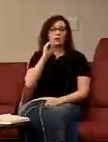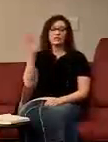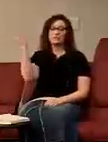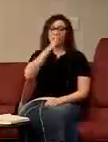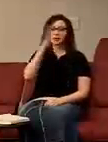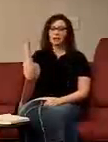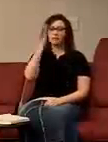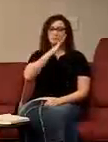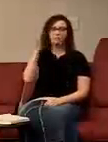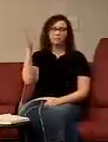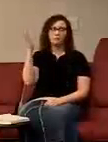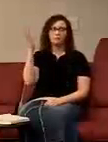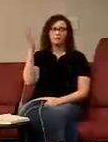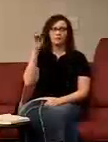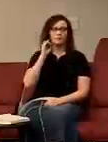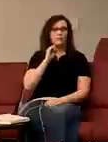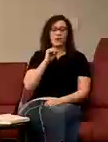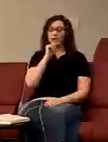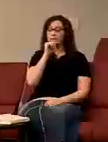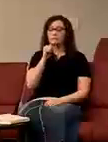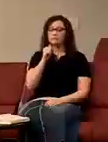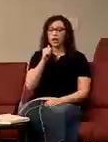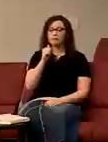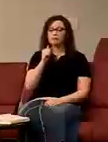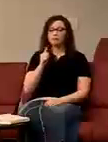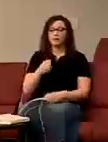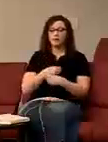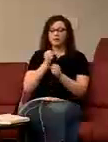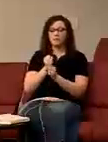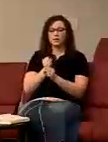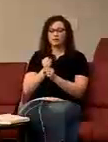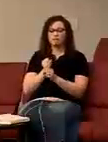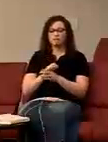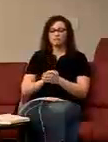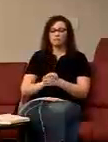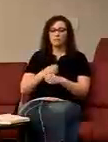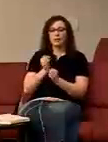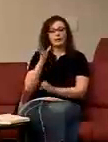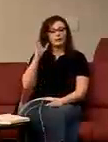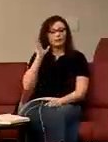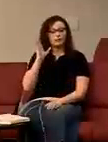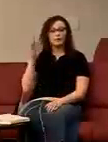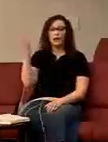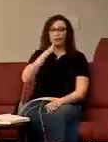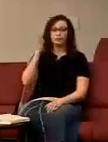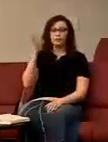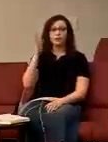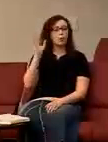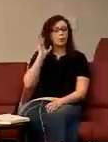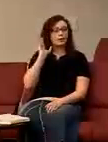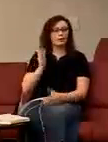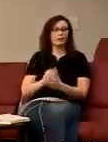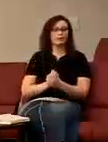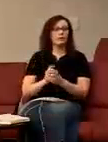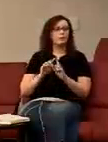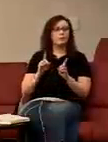It's not making a sound that we can hear, but it is making sound. It's making a wave in the air. We can't hear it until it goes a certain speed, and then